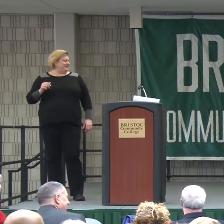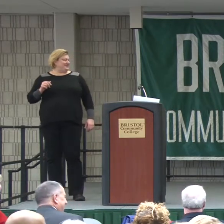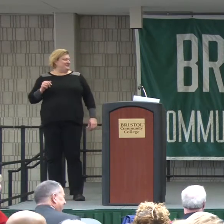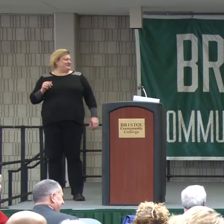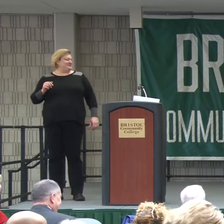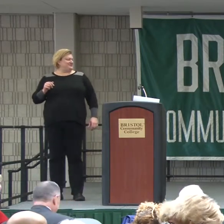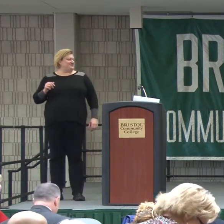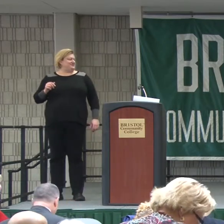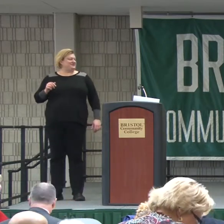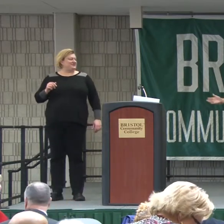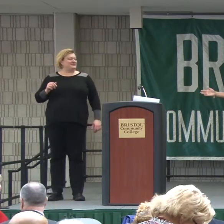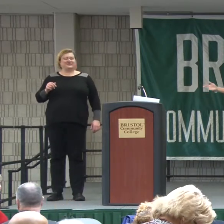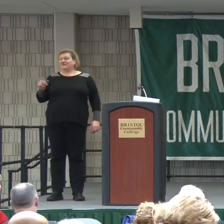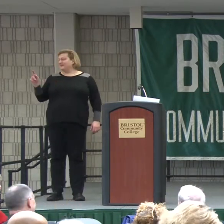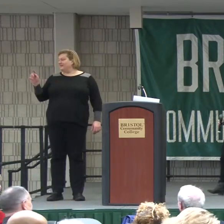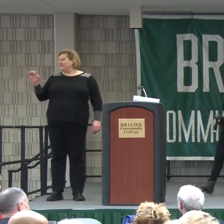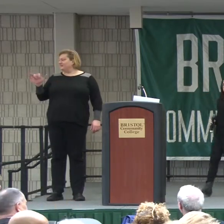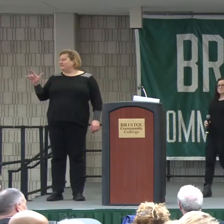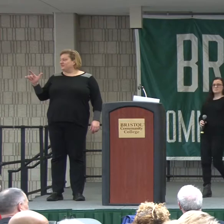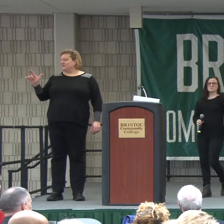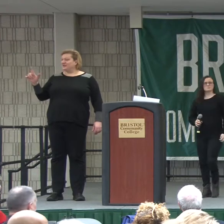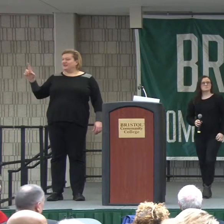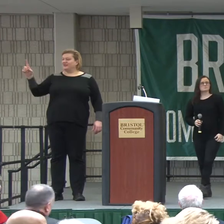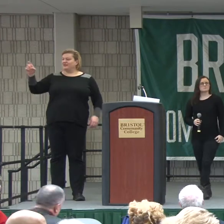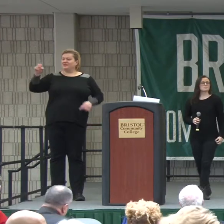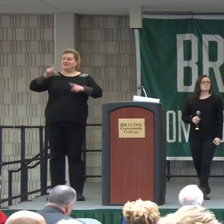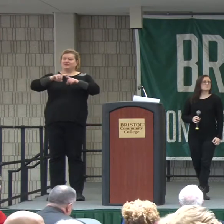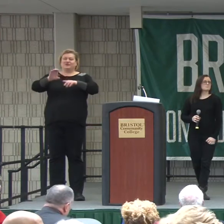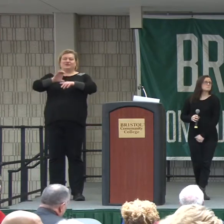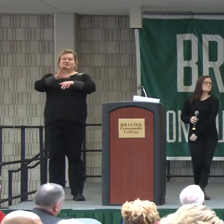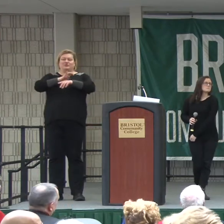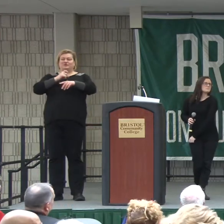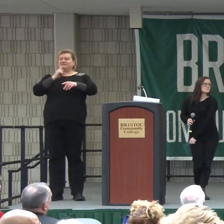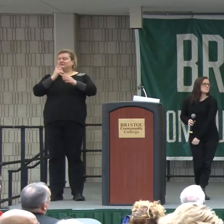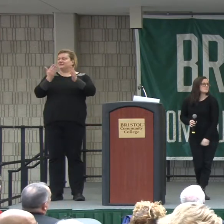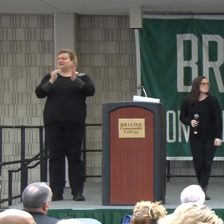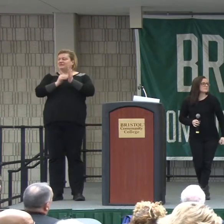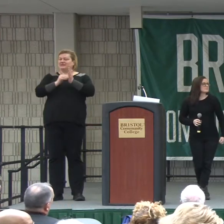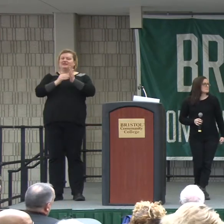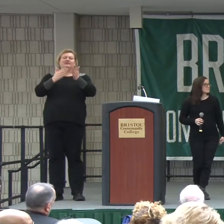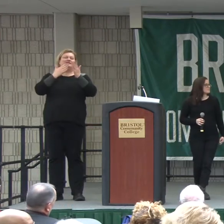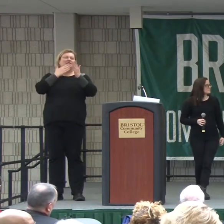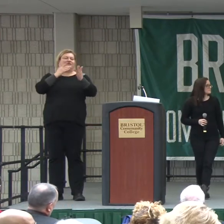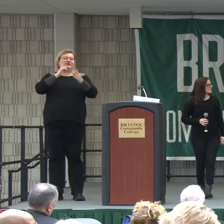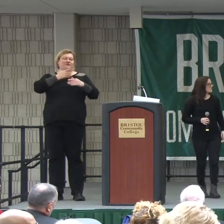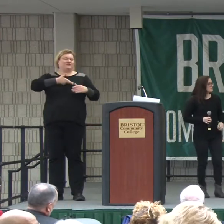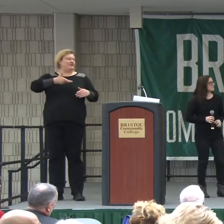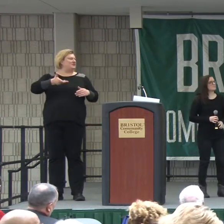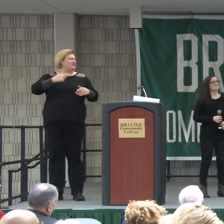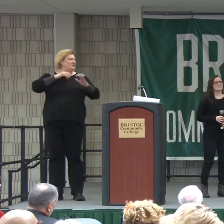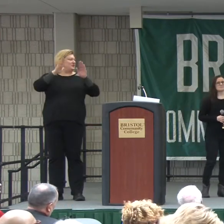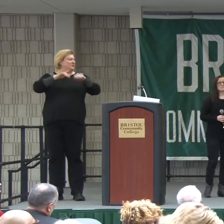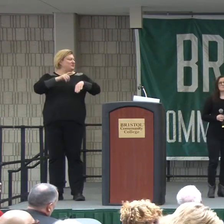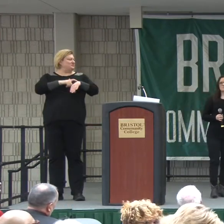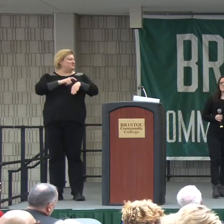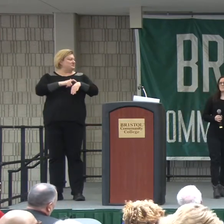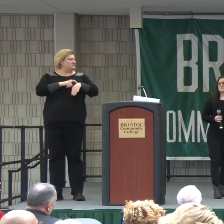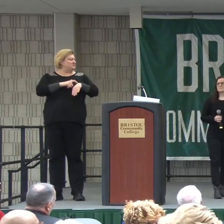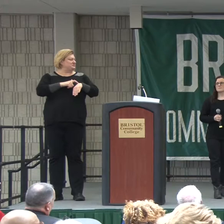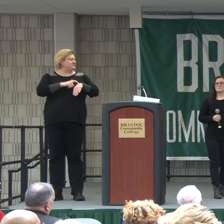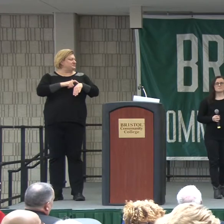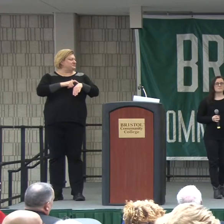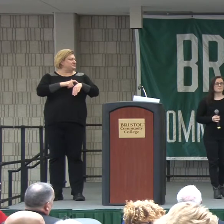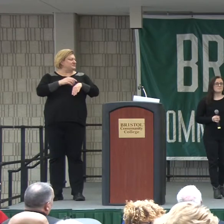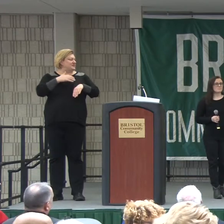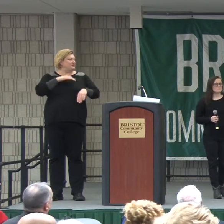All right, guys. So while Terrell makes his way onto the computer, I just want to say once again, thank you very much for having us. I've had a wonderful time. I do